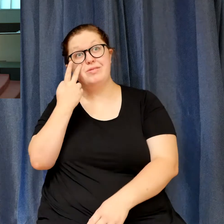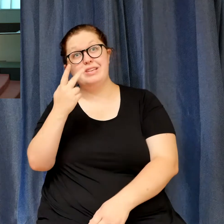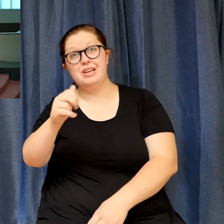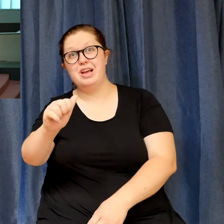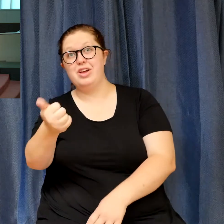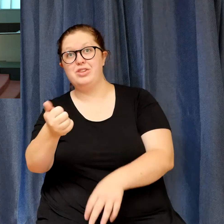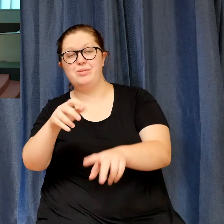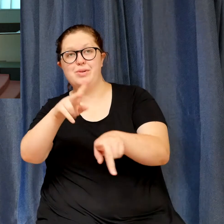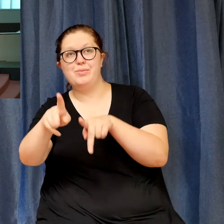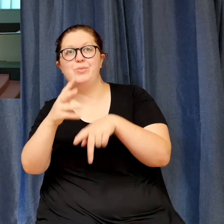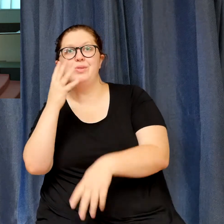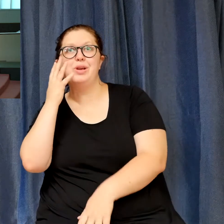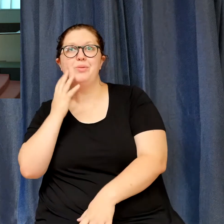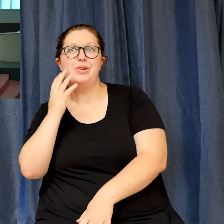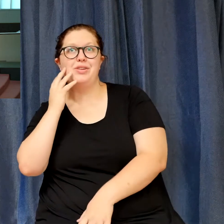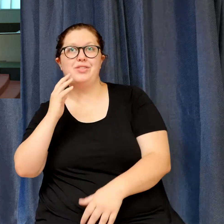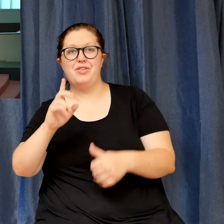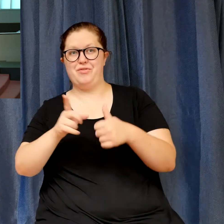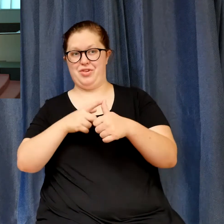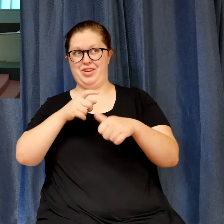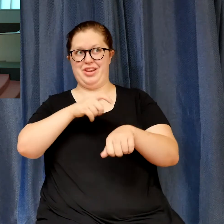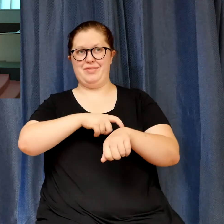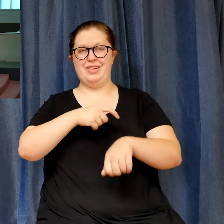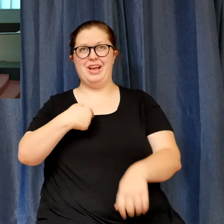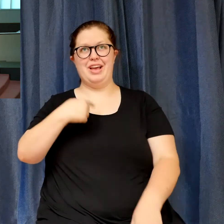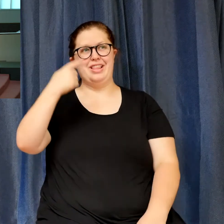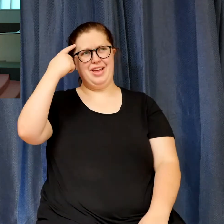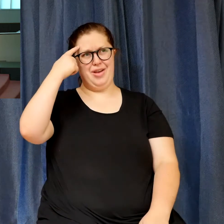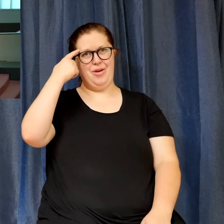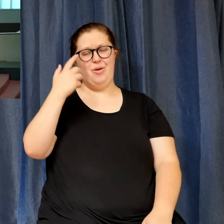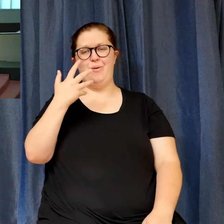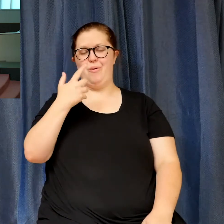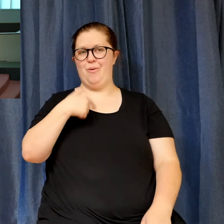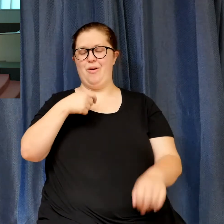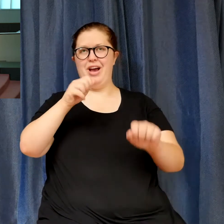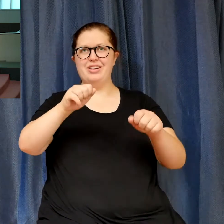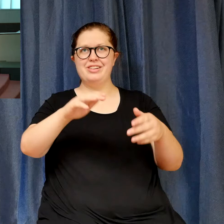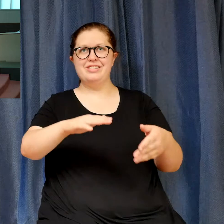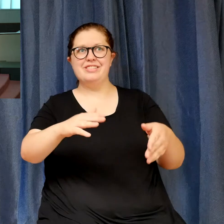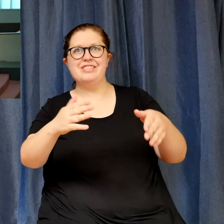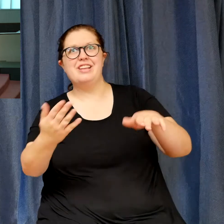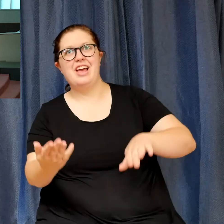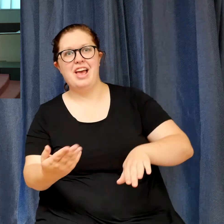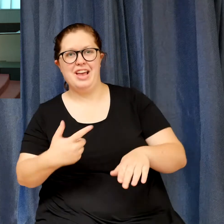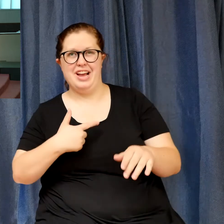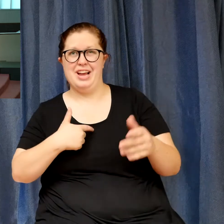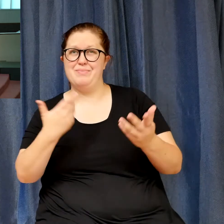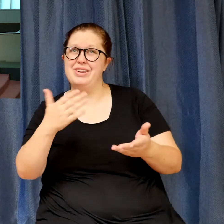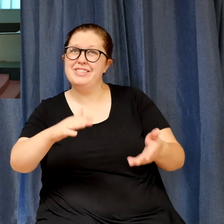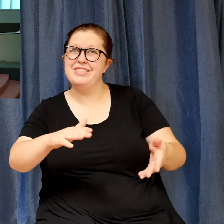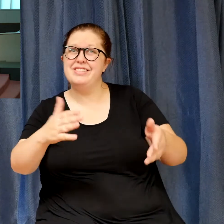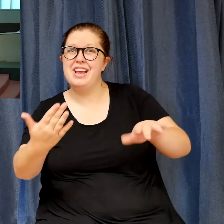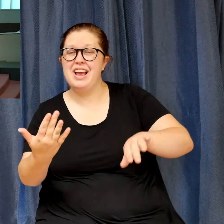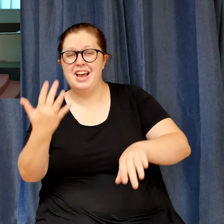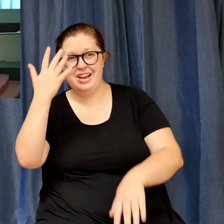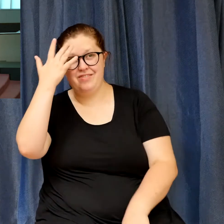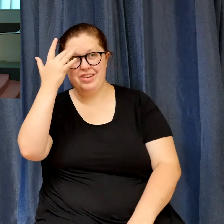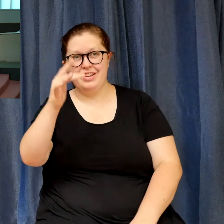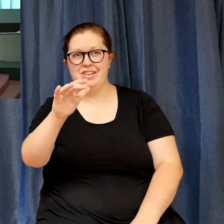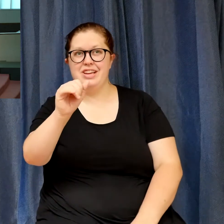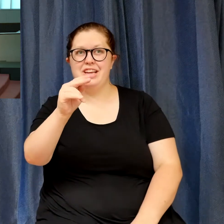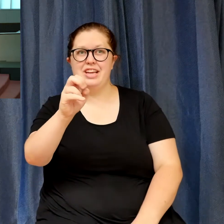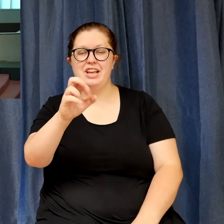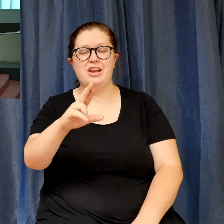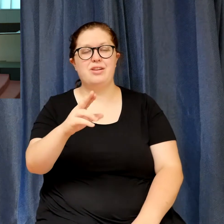it, but it was the first time I ever thought, you know what? I could die. I might just die from this.